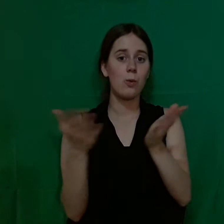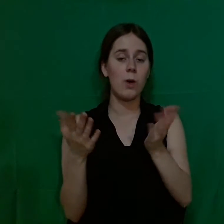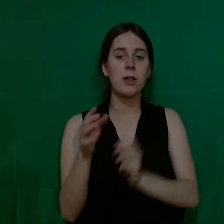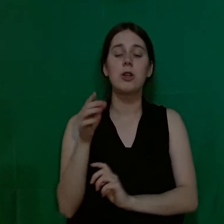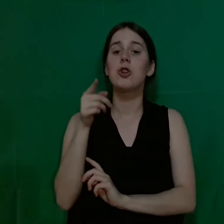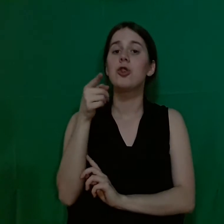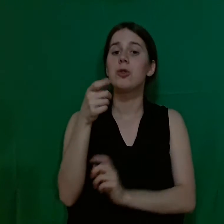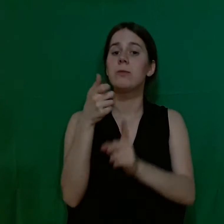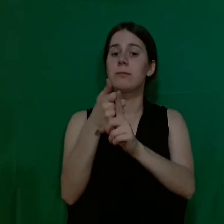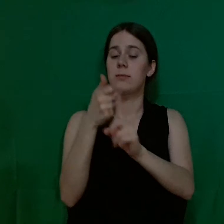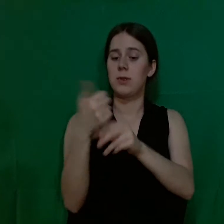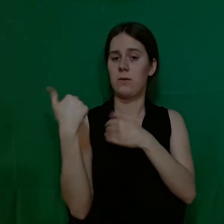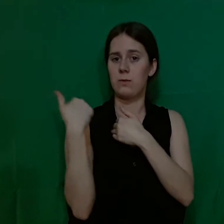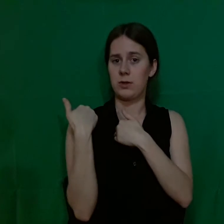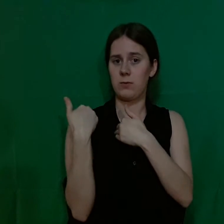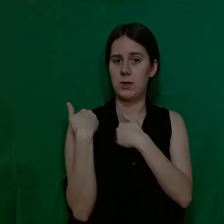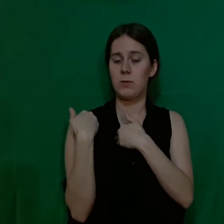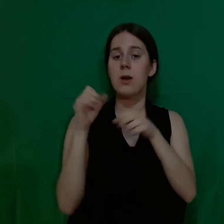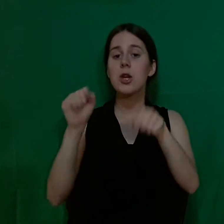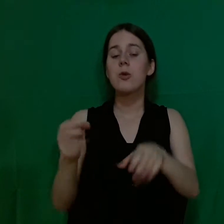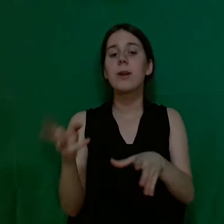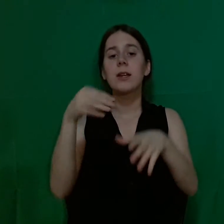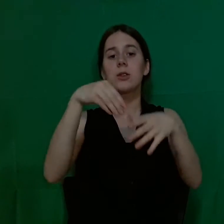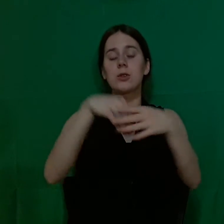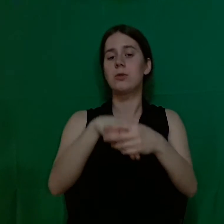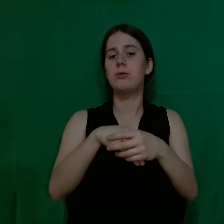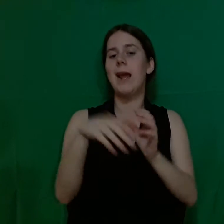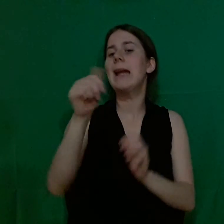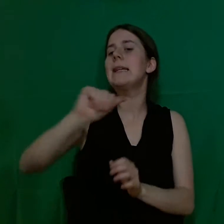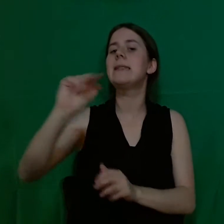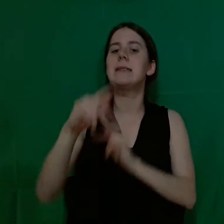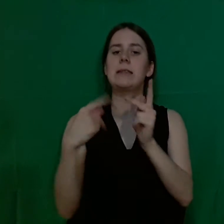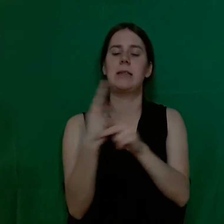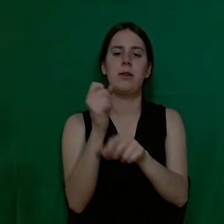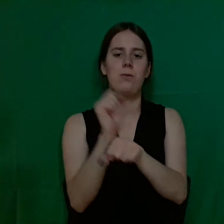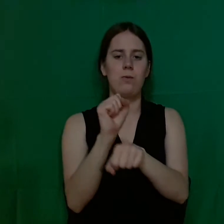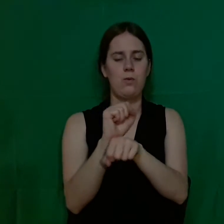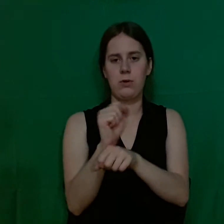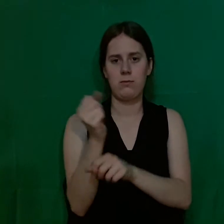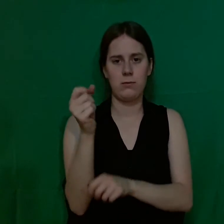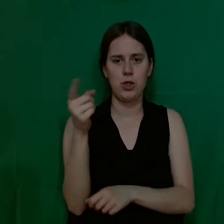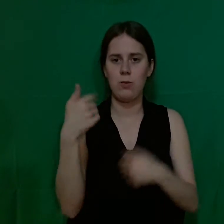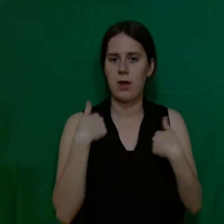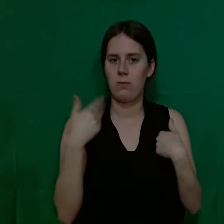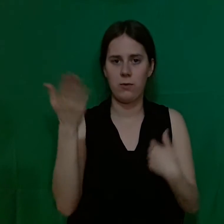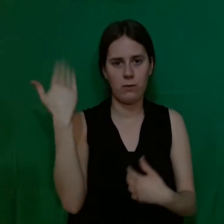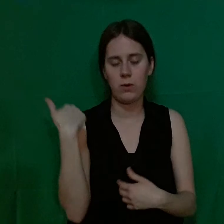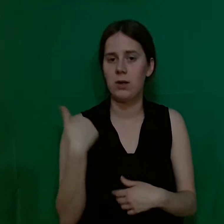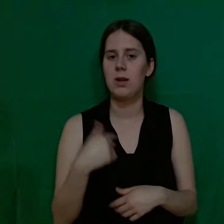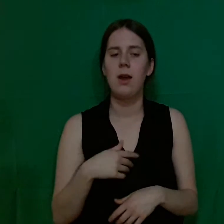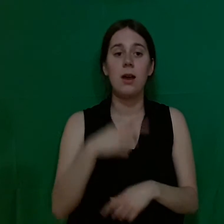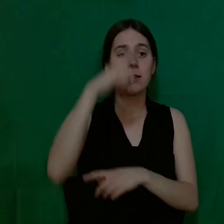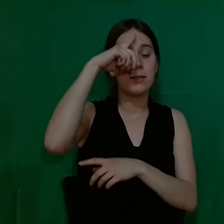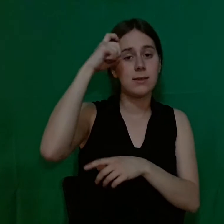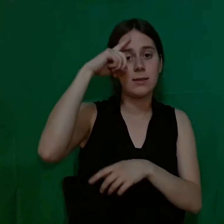can include any type of employment that you've had, summer jobs, fast food, answering phones for your mother or your father at their job.